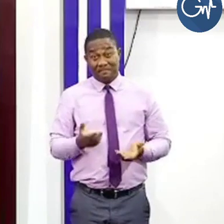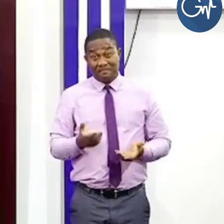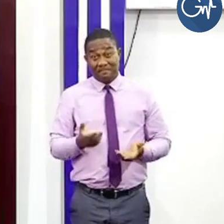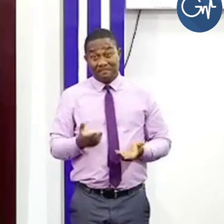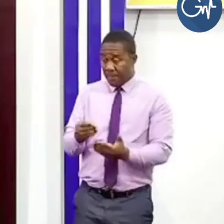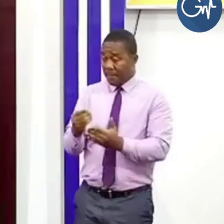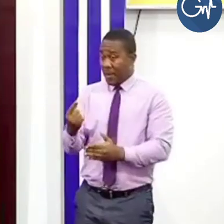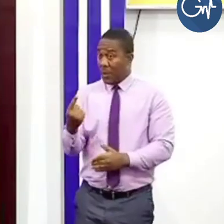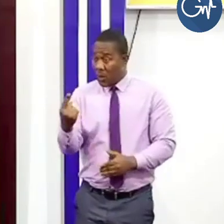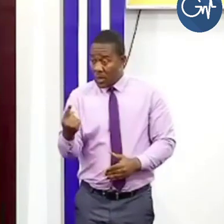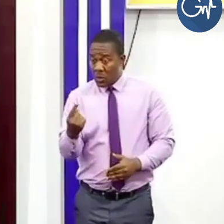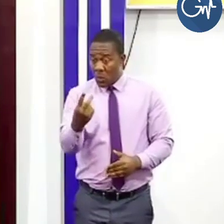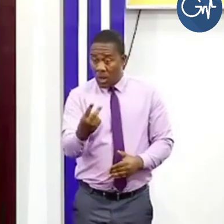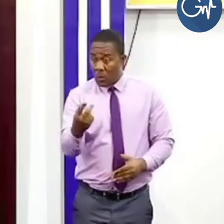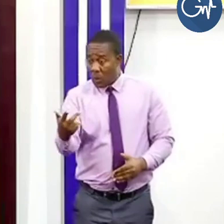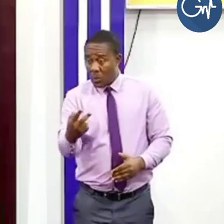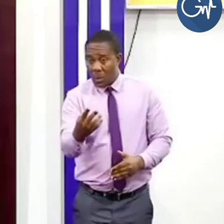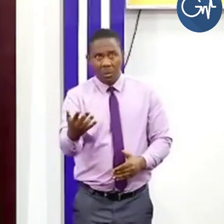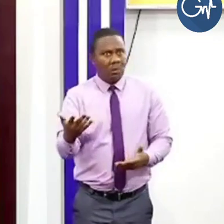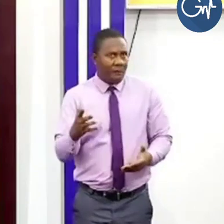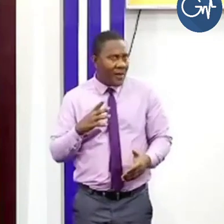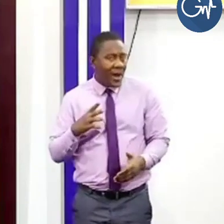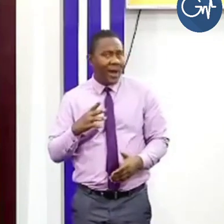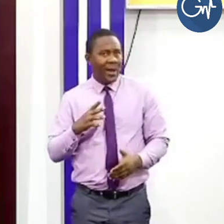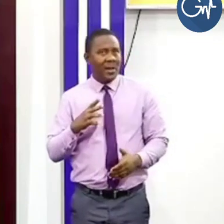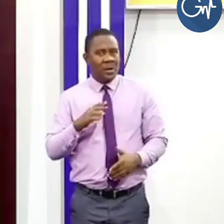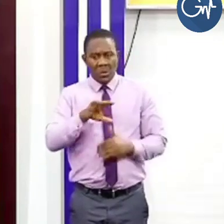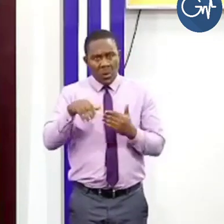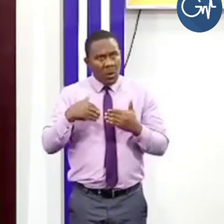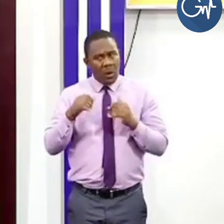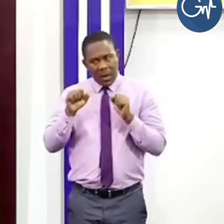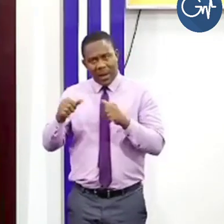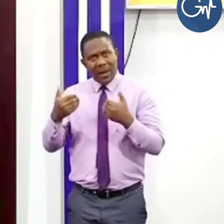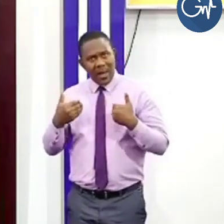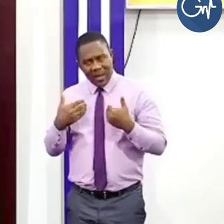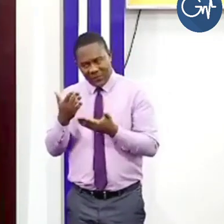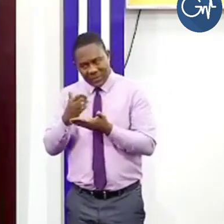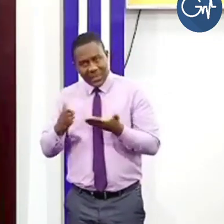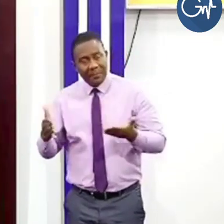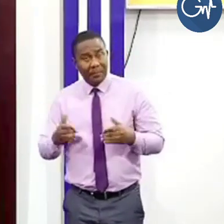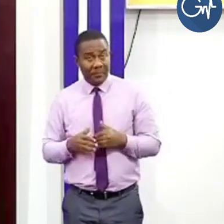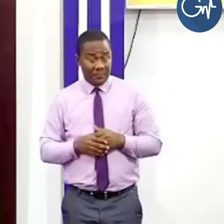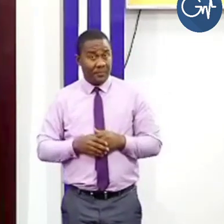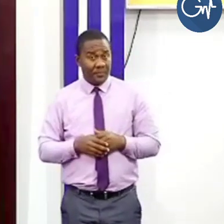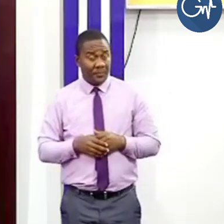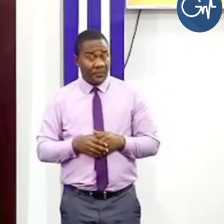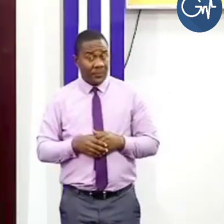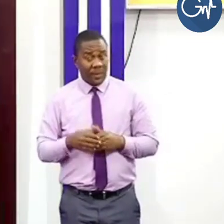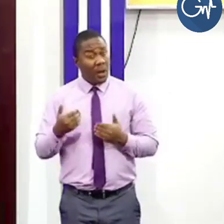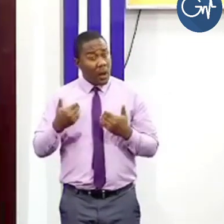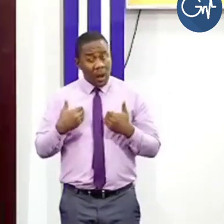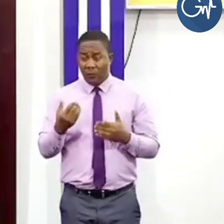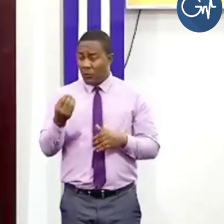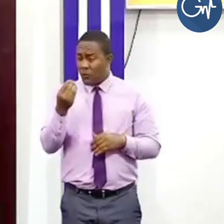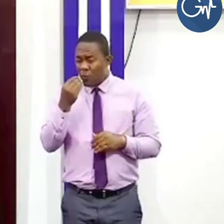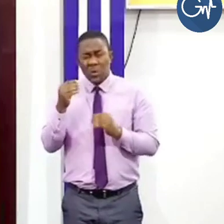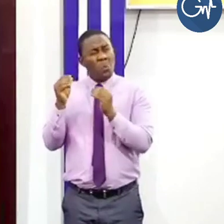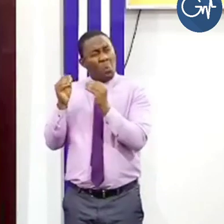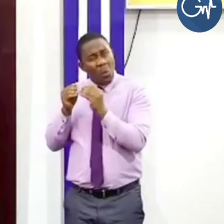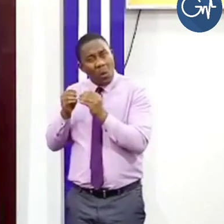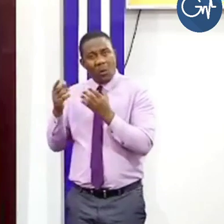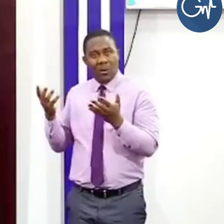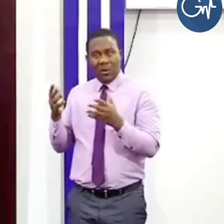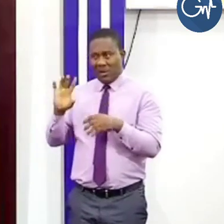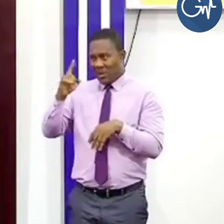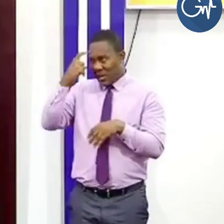de abonten ye de to di ene aban de to di se duane bebre wo ho ndi hia se obi e be ko